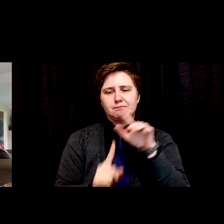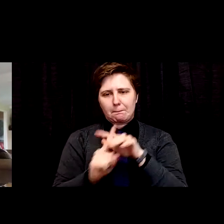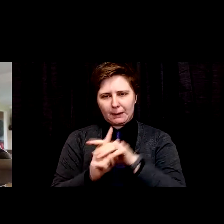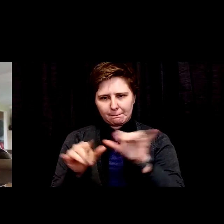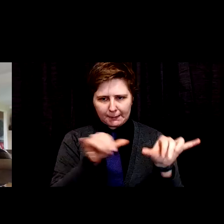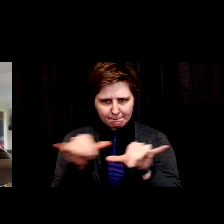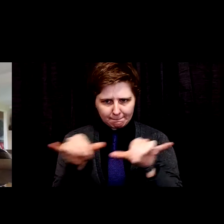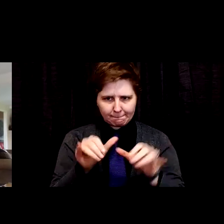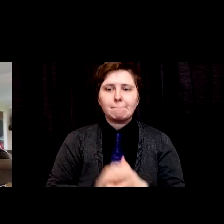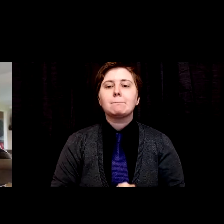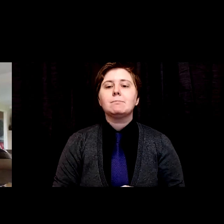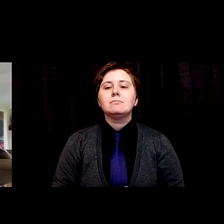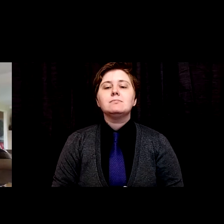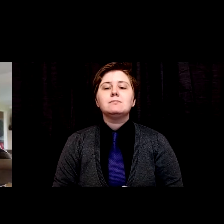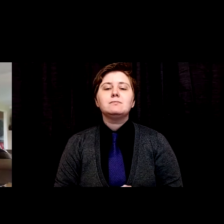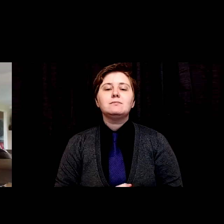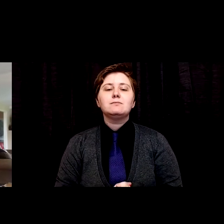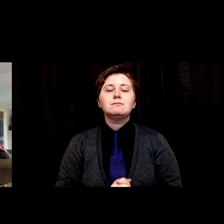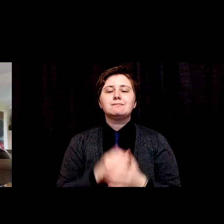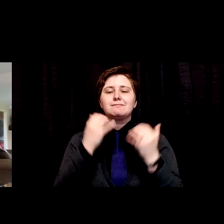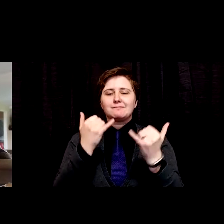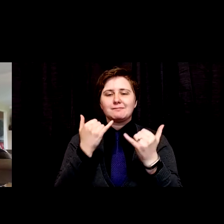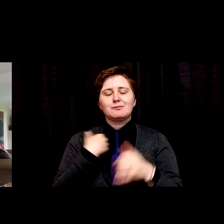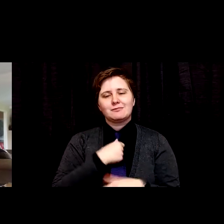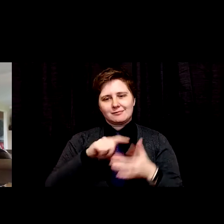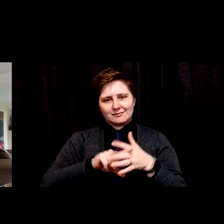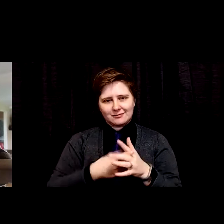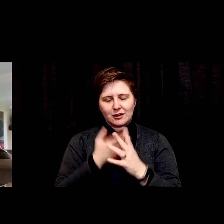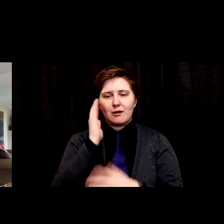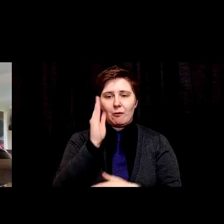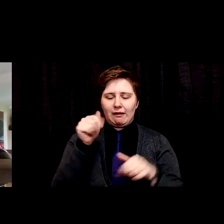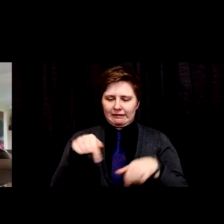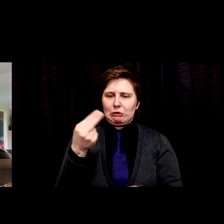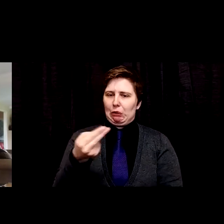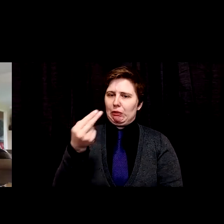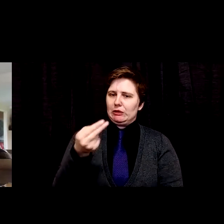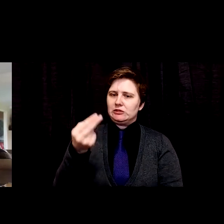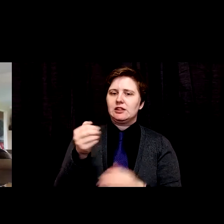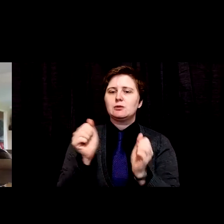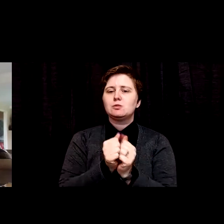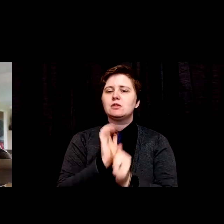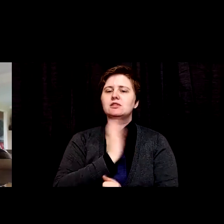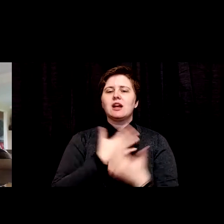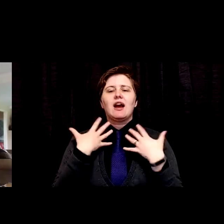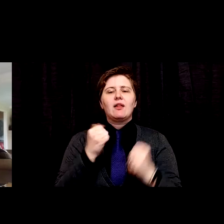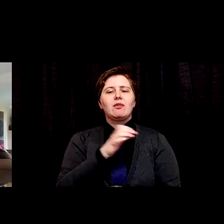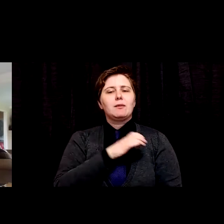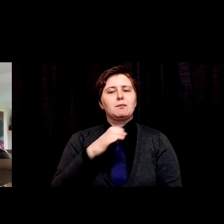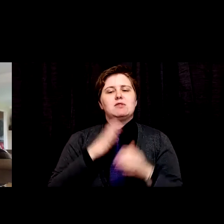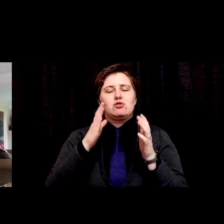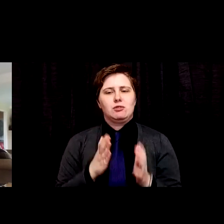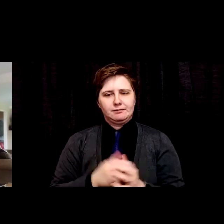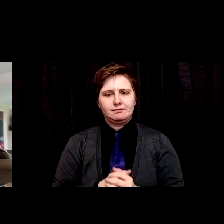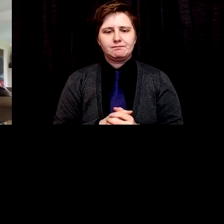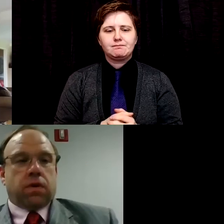well. So we're going to begin today on this Thursday with our health commissioner. We